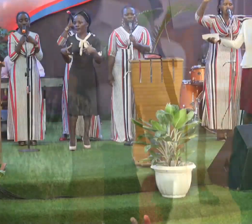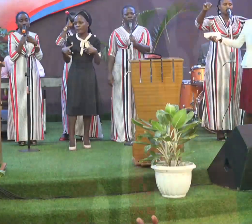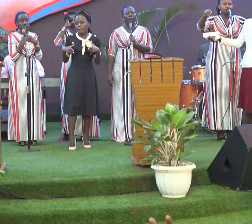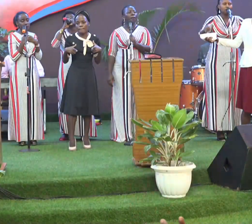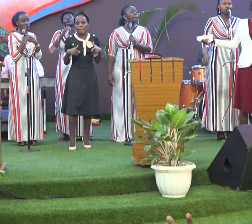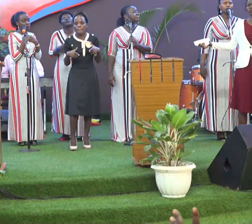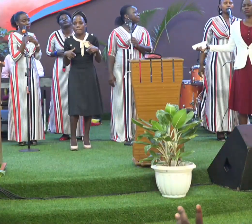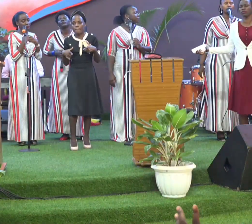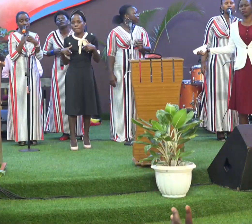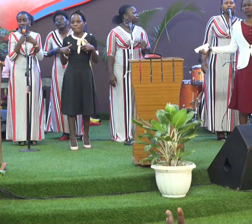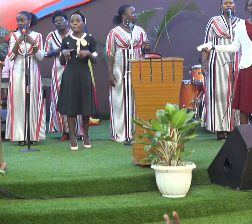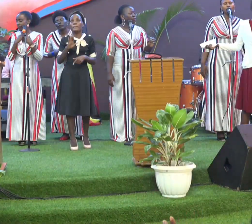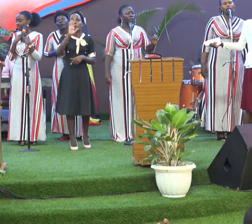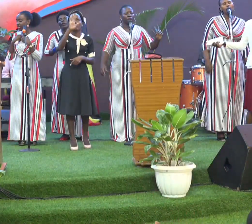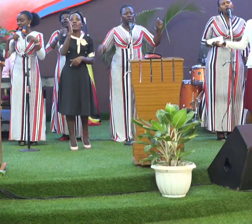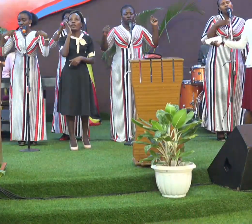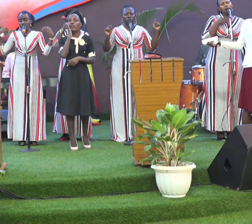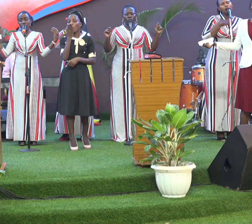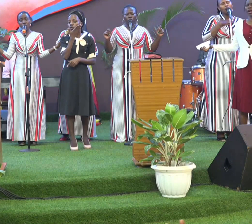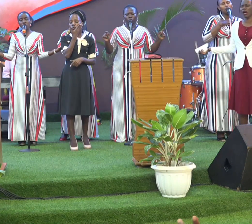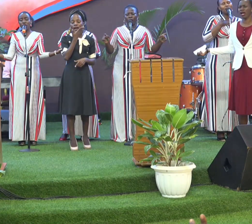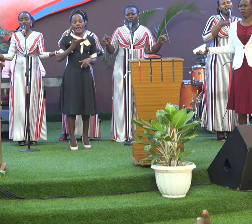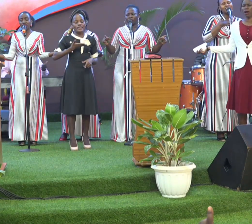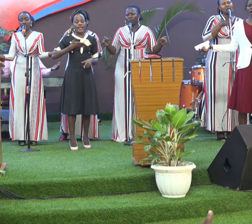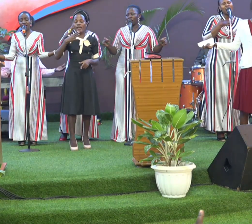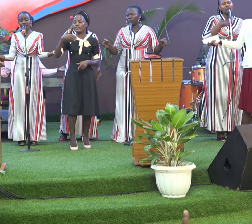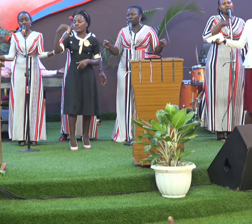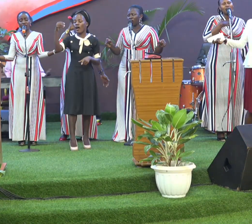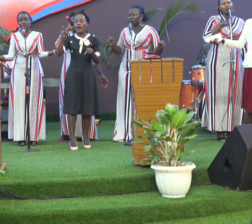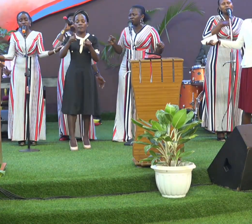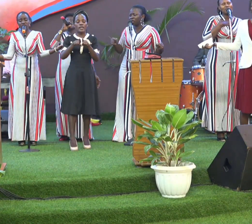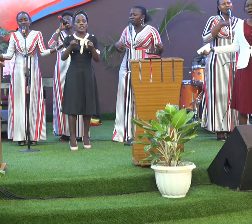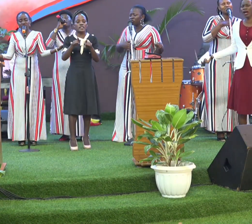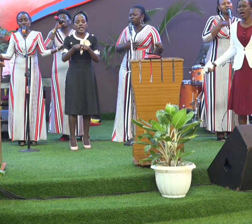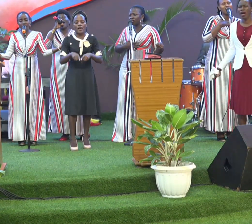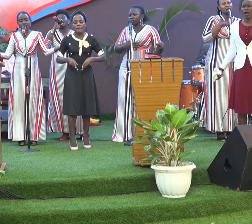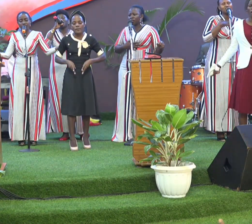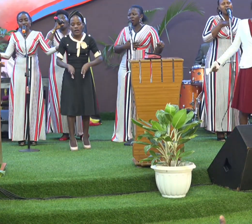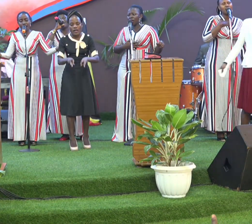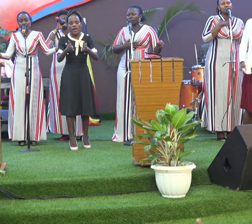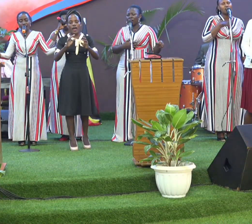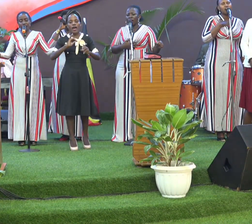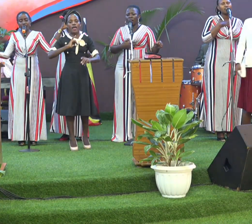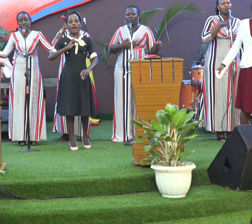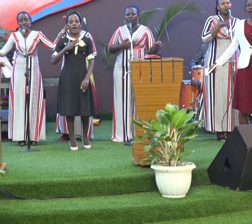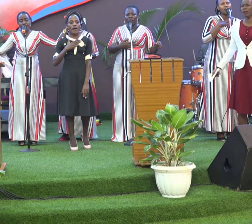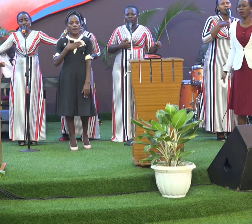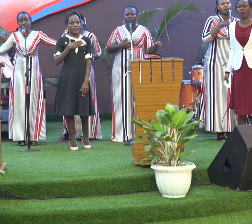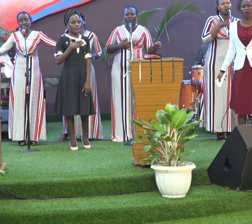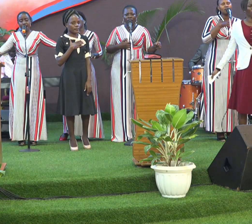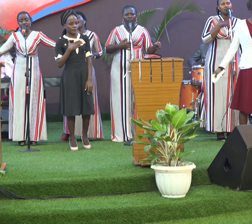Your grace has found me, Lord. Your grace has found me just as I am.